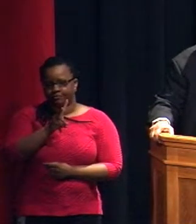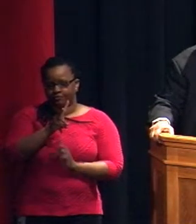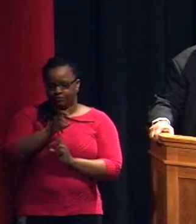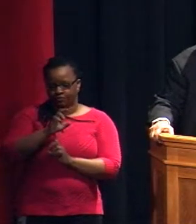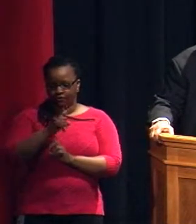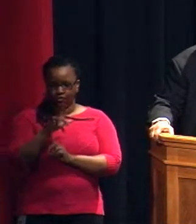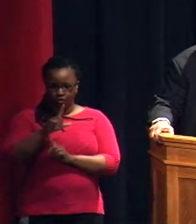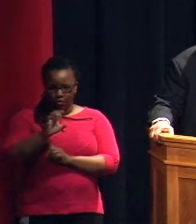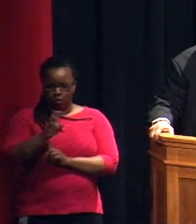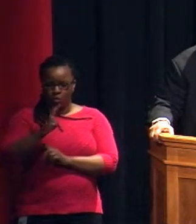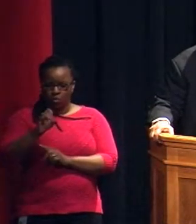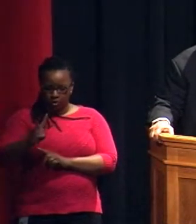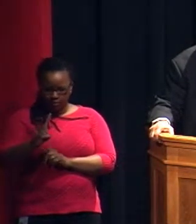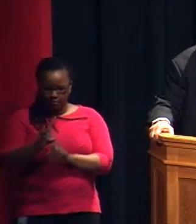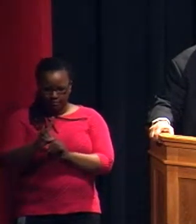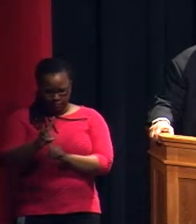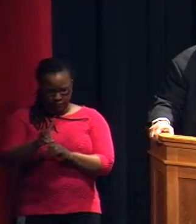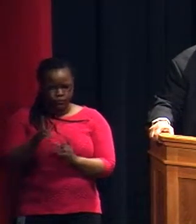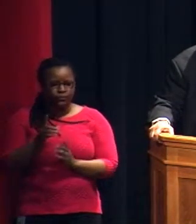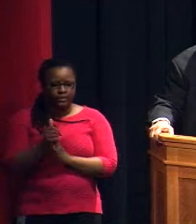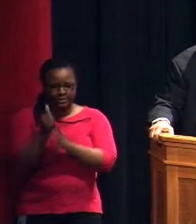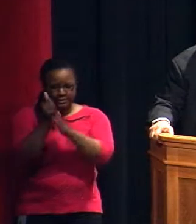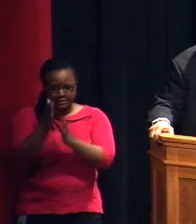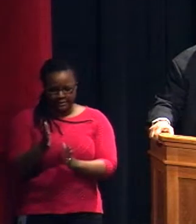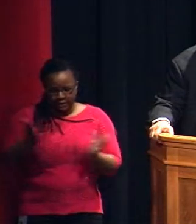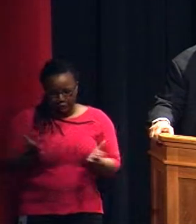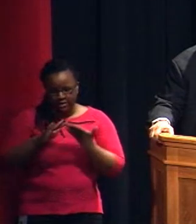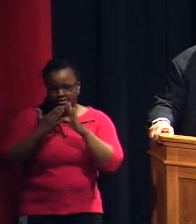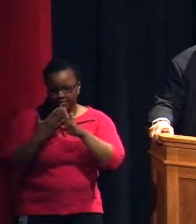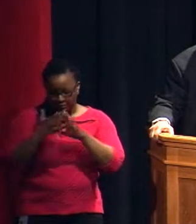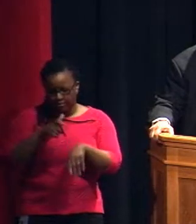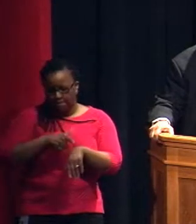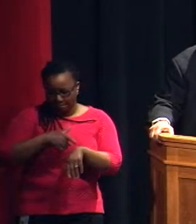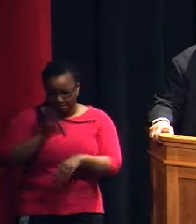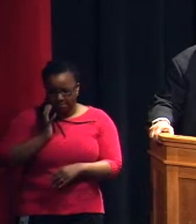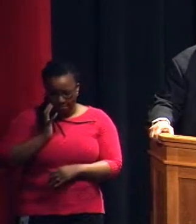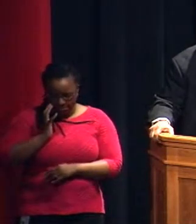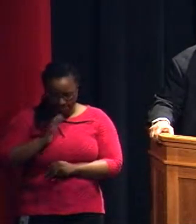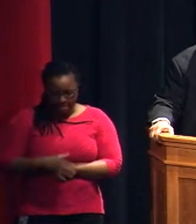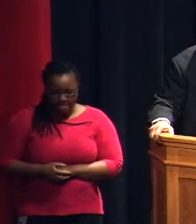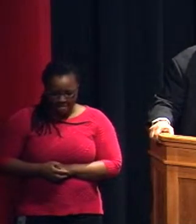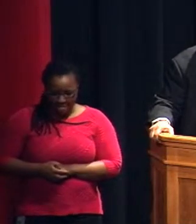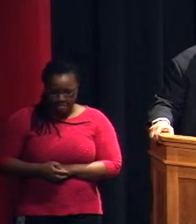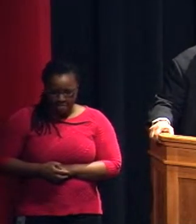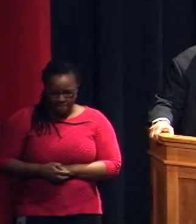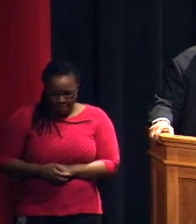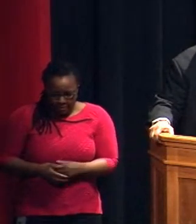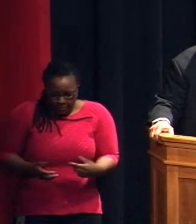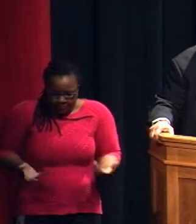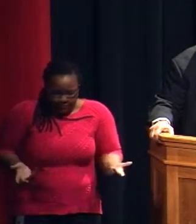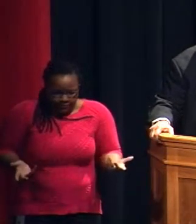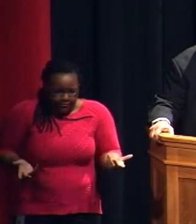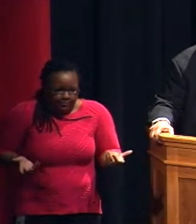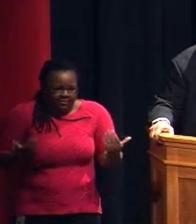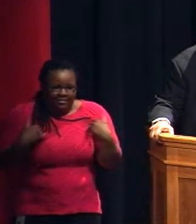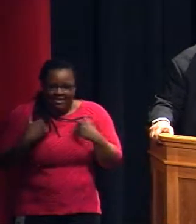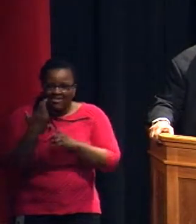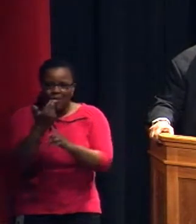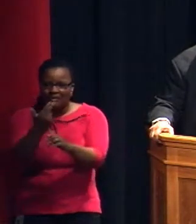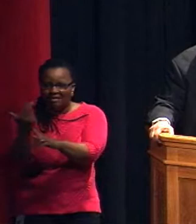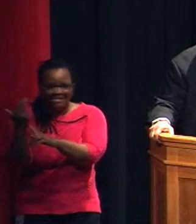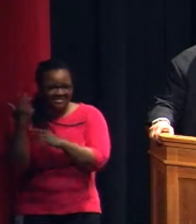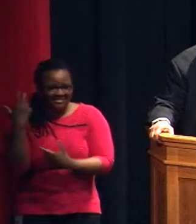was the civil rights leader here in the city at that time. There were no Holiday Inns or